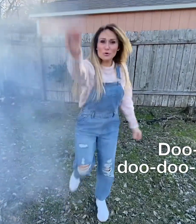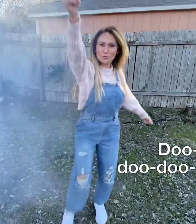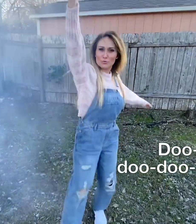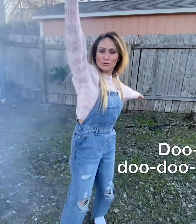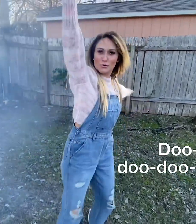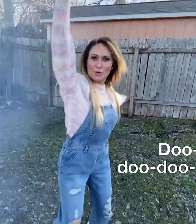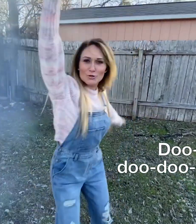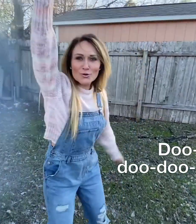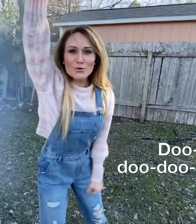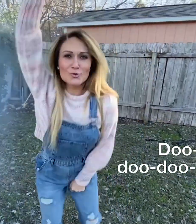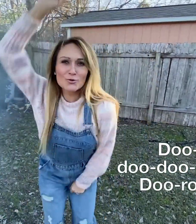do do do do.